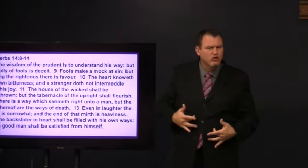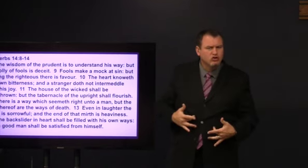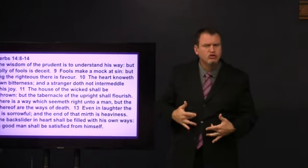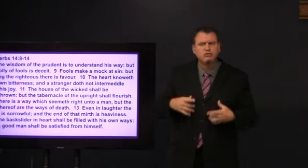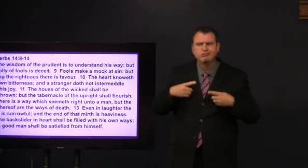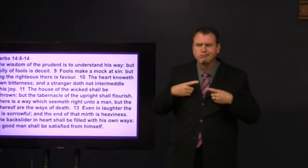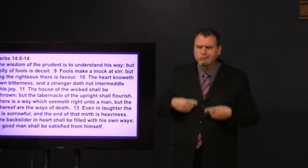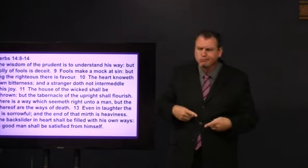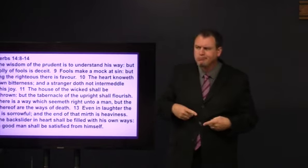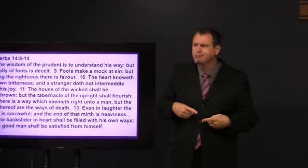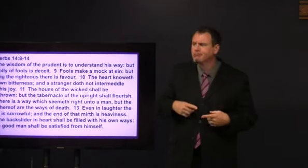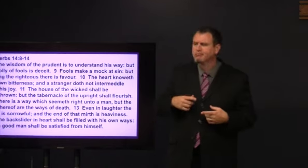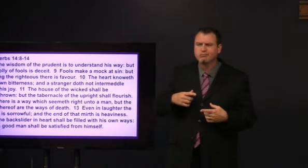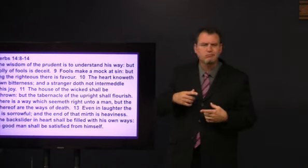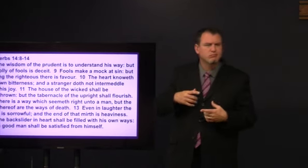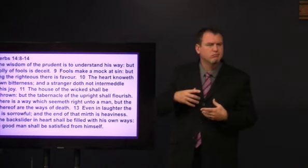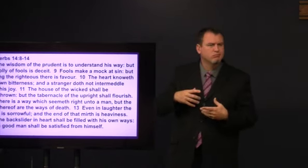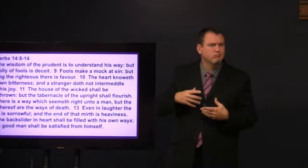he struggled with depression